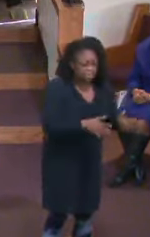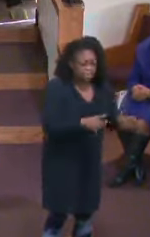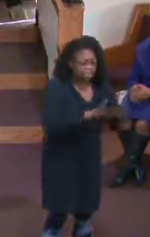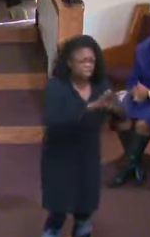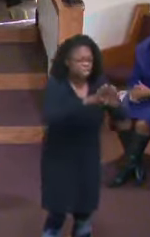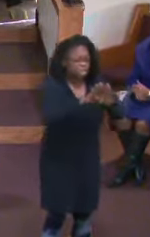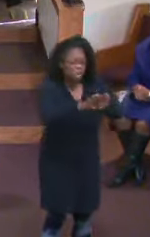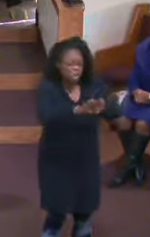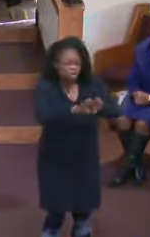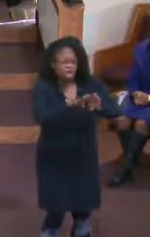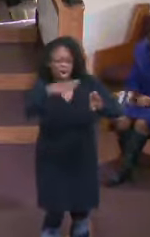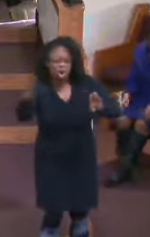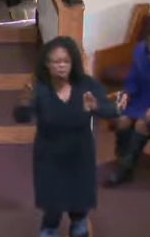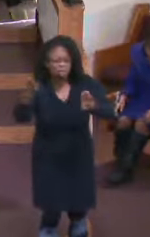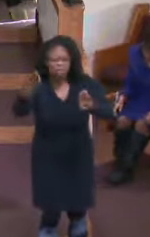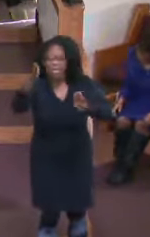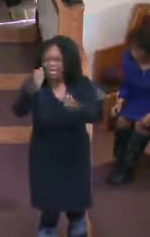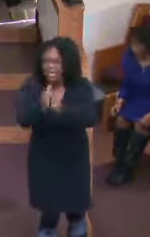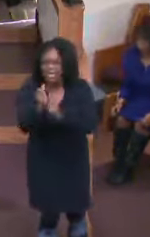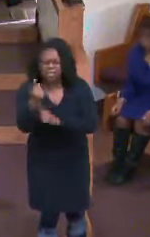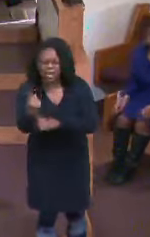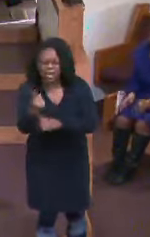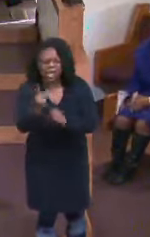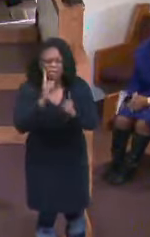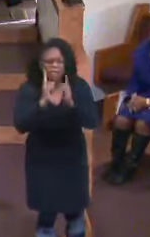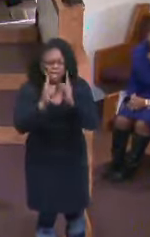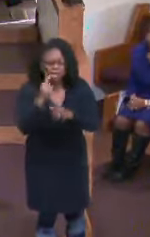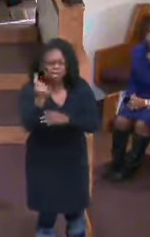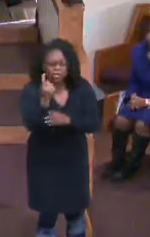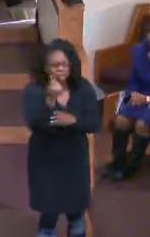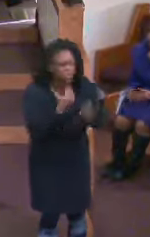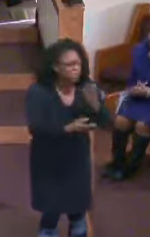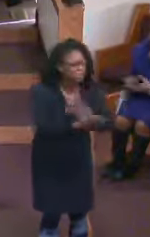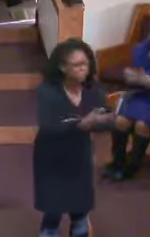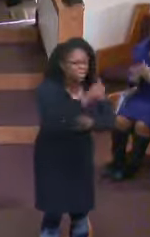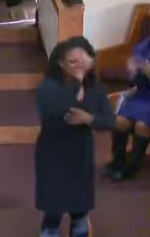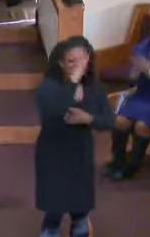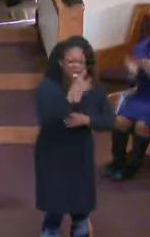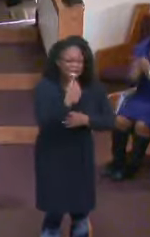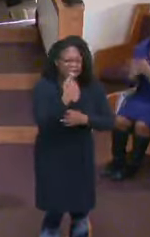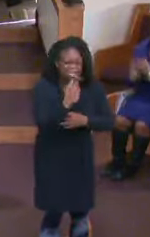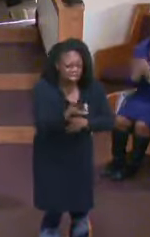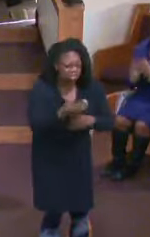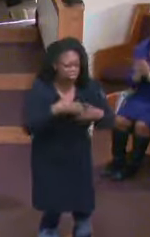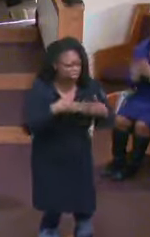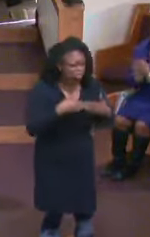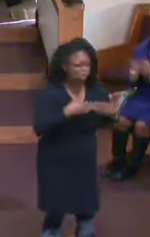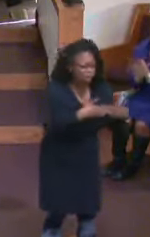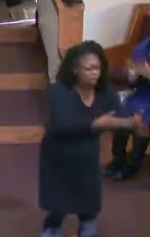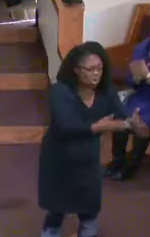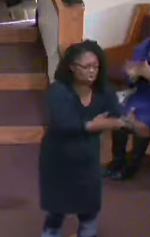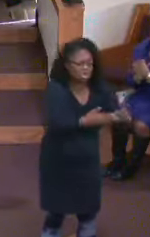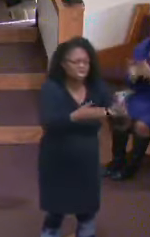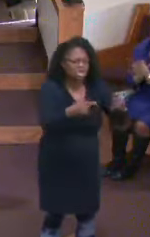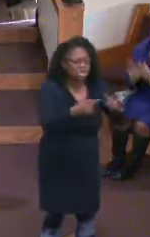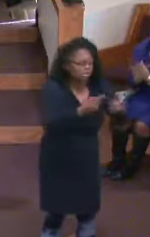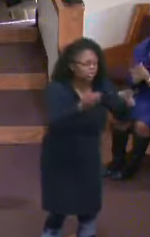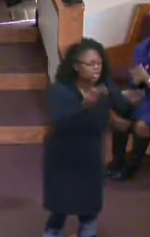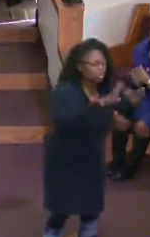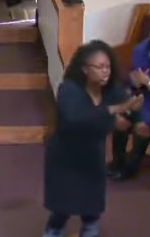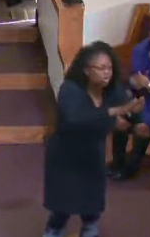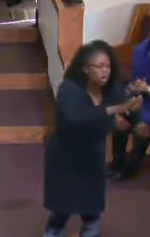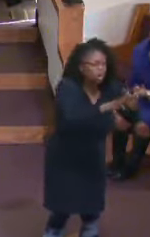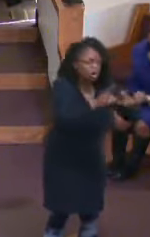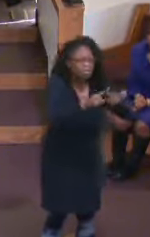anyway. Am I talking to someone this morning? God has told you to go forward, go towards the door, but you are